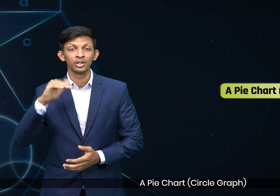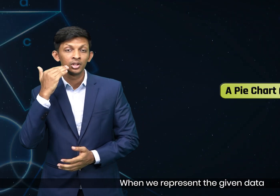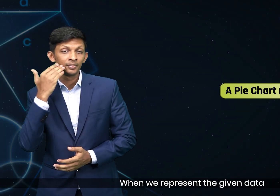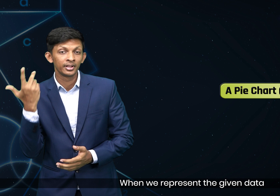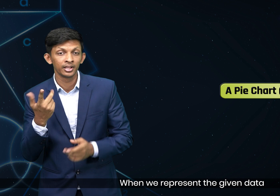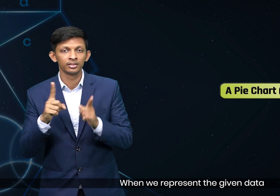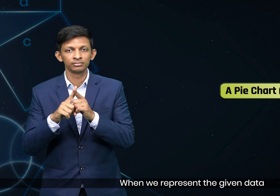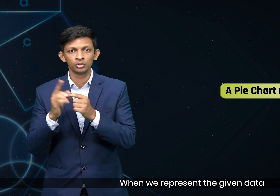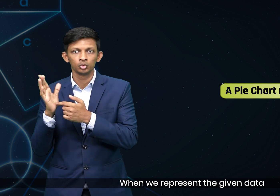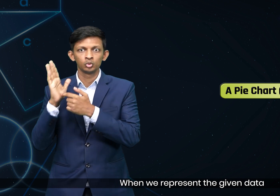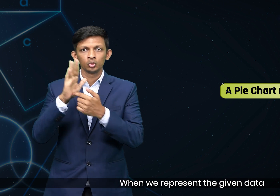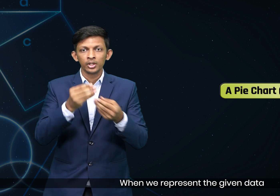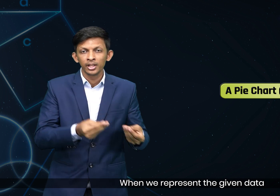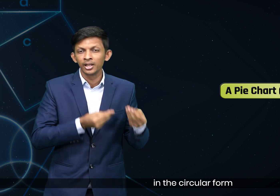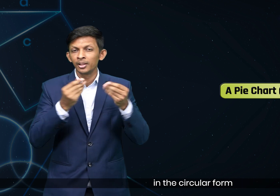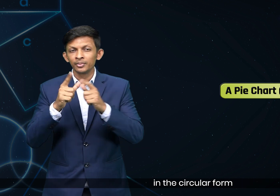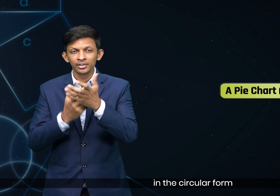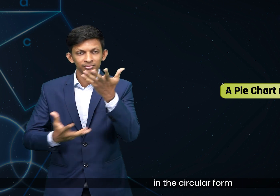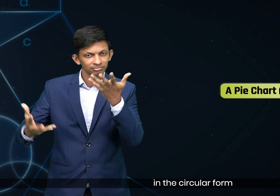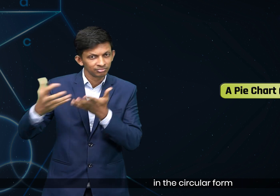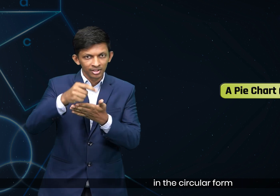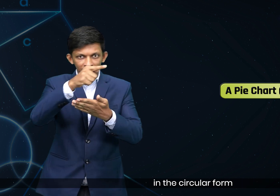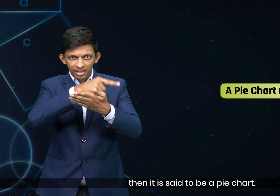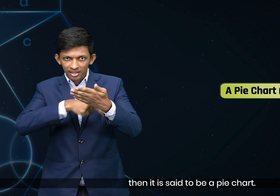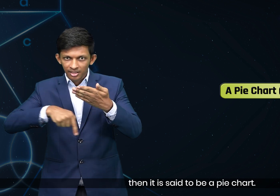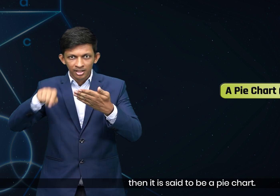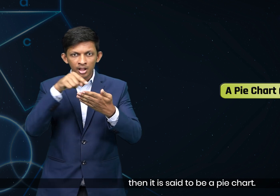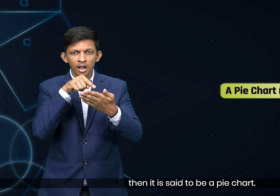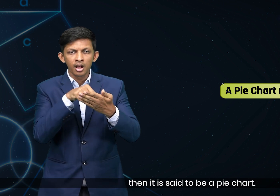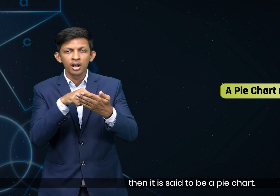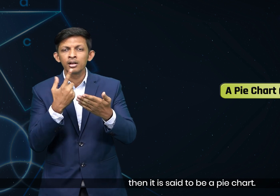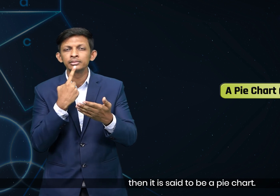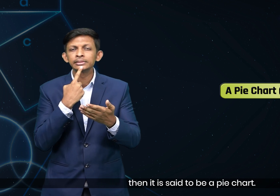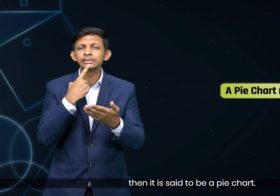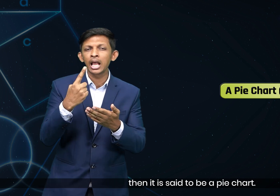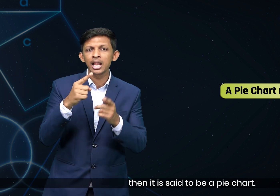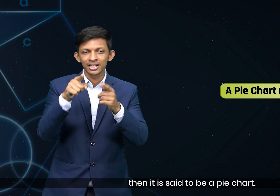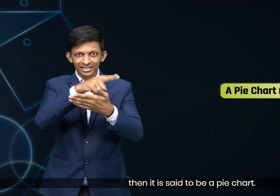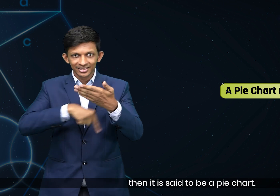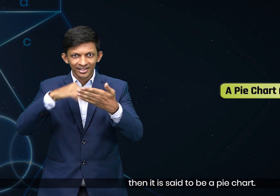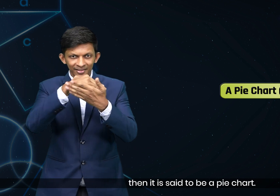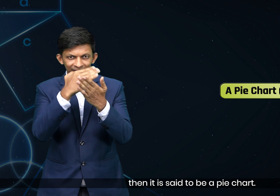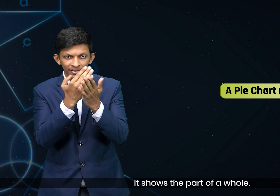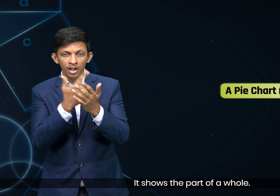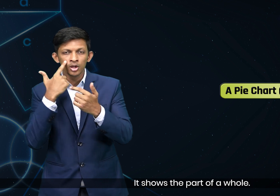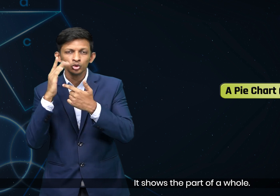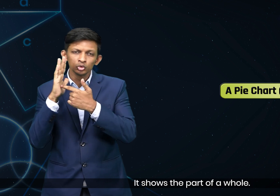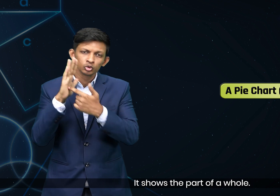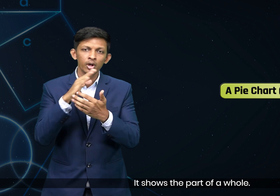When we represent the given data in the circular form, then it is said to be a pie chart. It shows the part